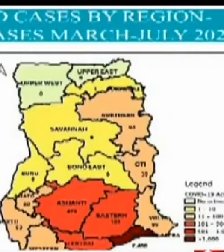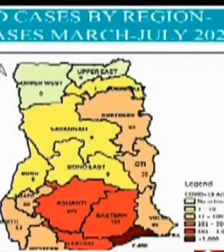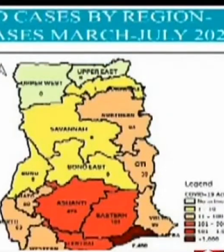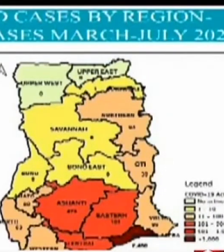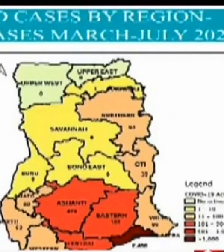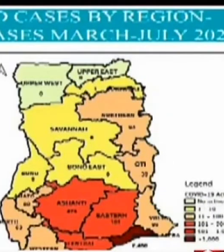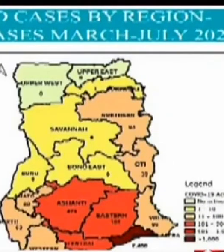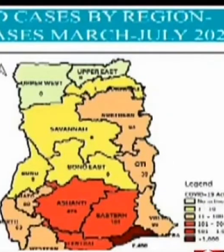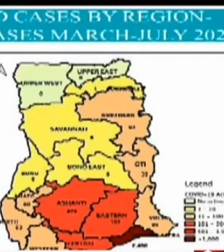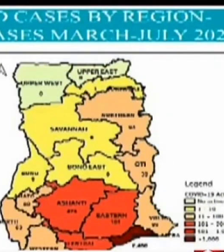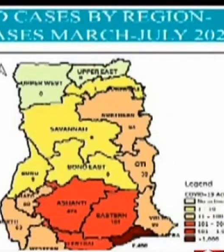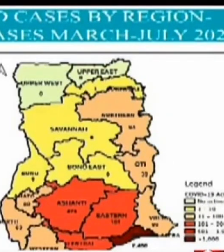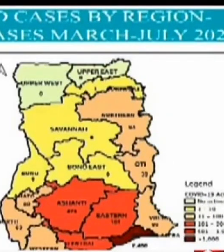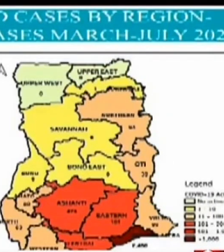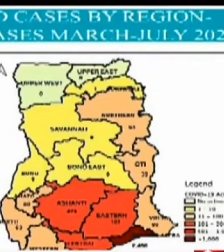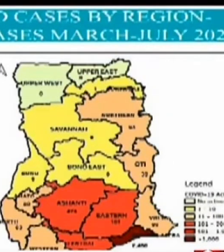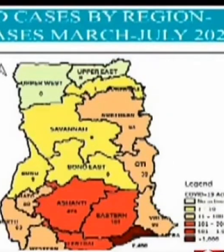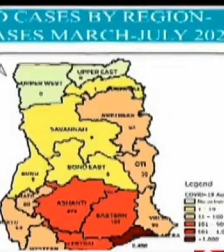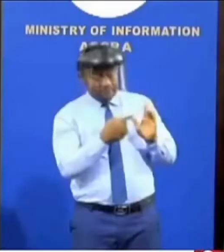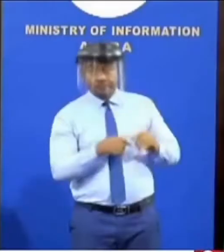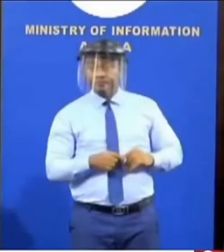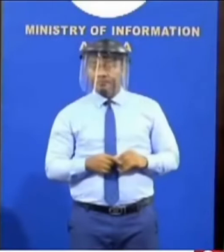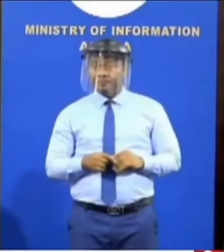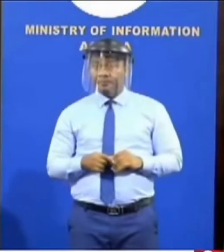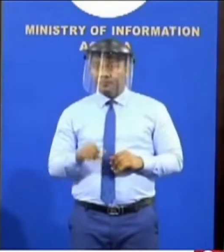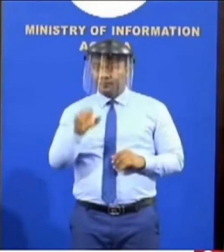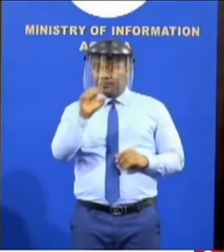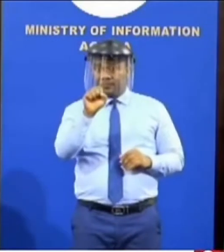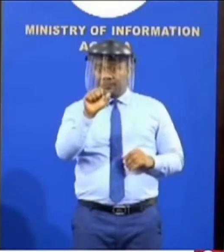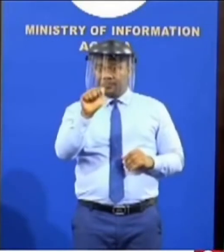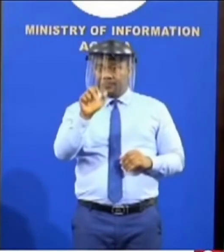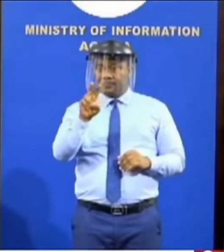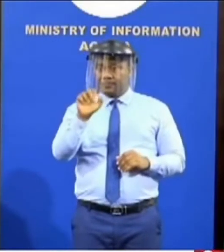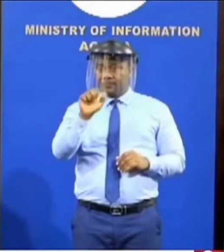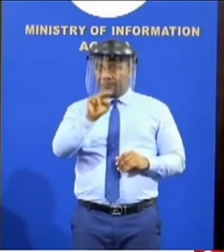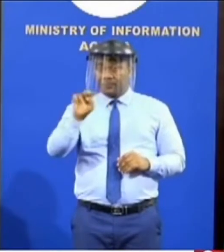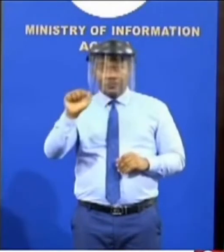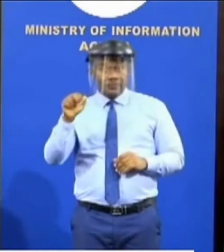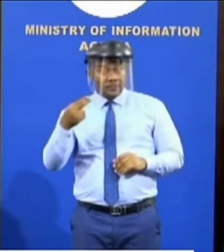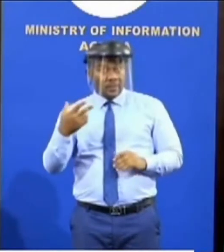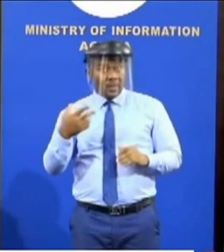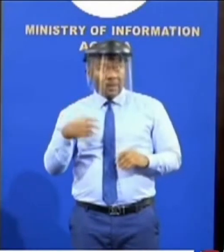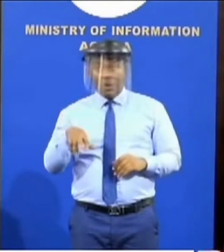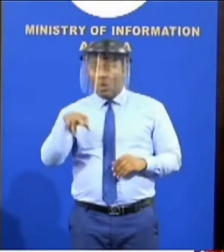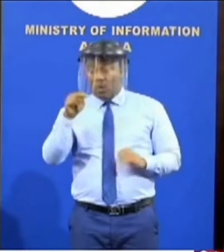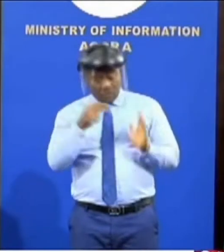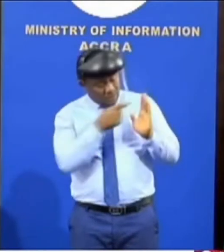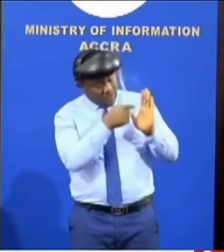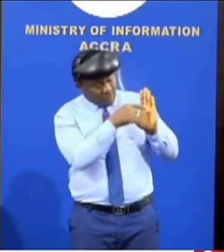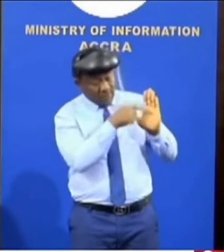Northeast has 1. Savannah 6 active cases. Northern region is reporting 94 active